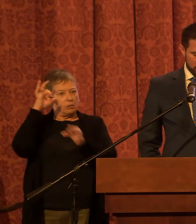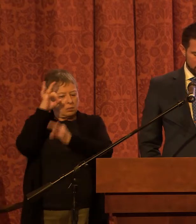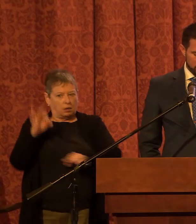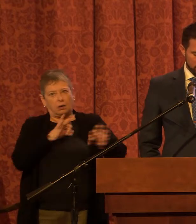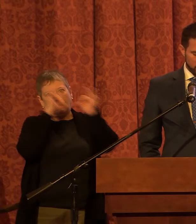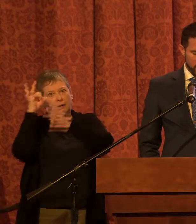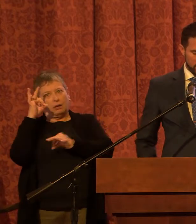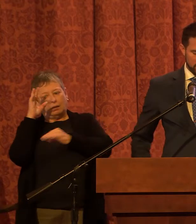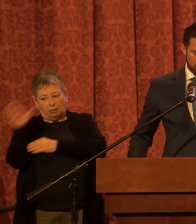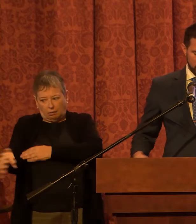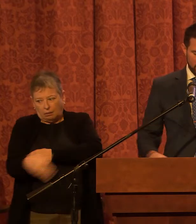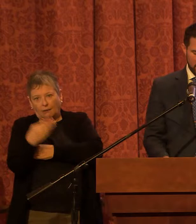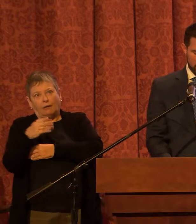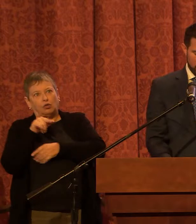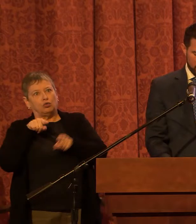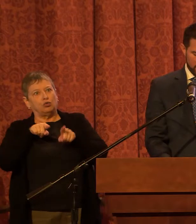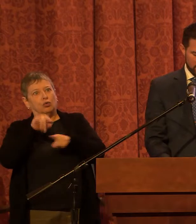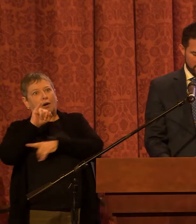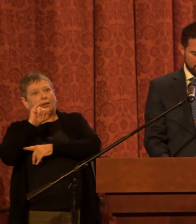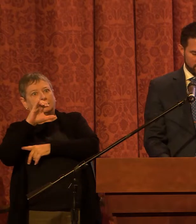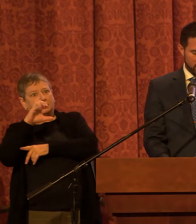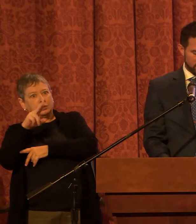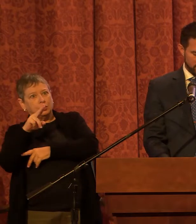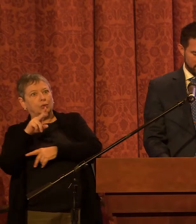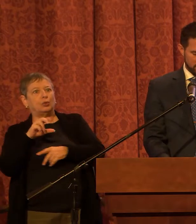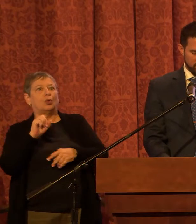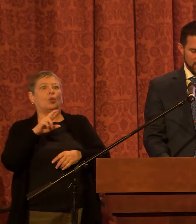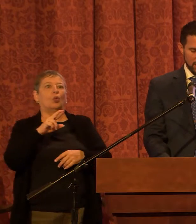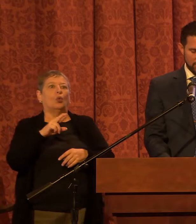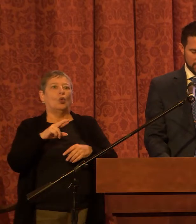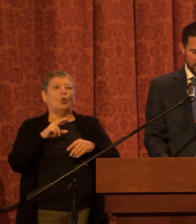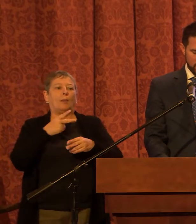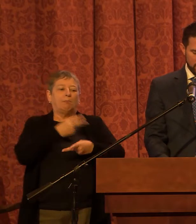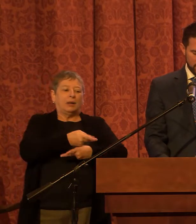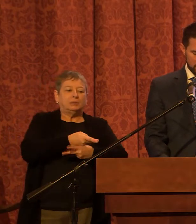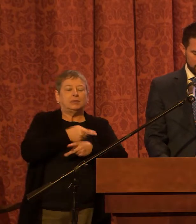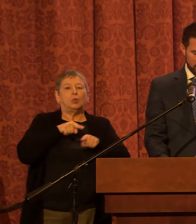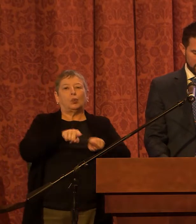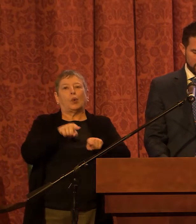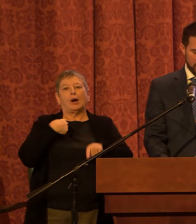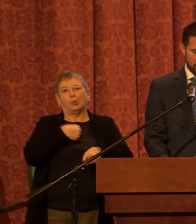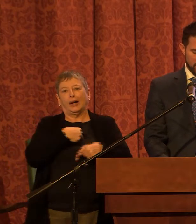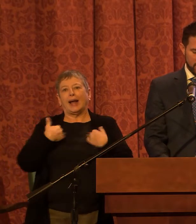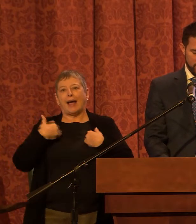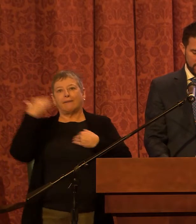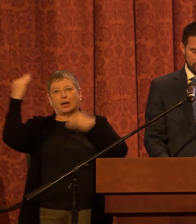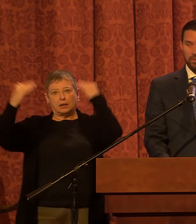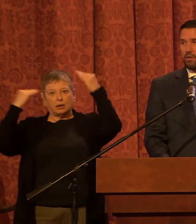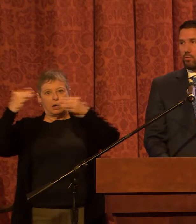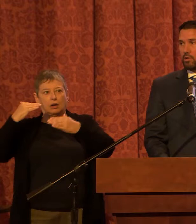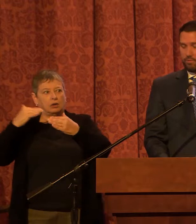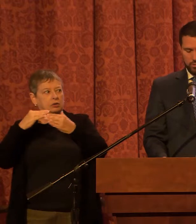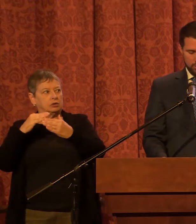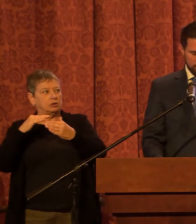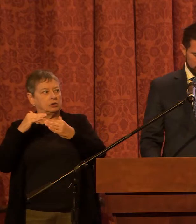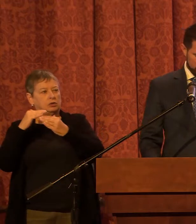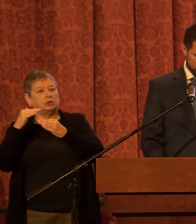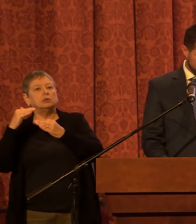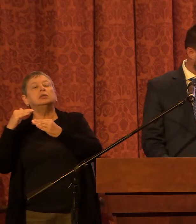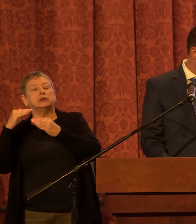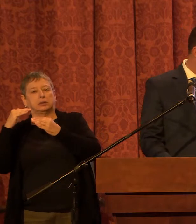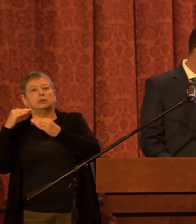and ICU to babysitting so we can have adult nights out for ourselves, even staying overnight some nights so we can have a night away. We love you